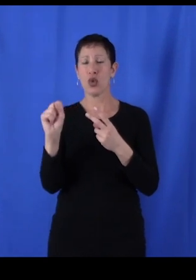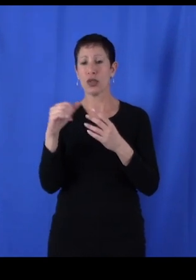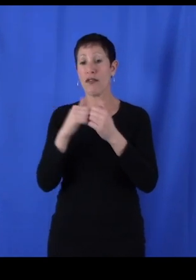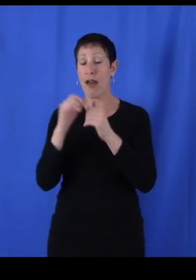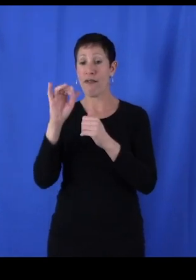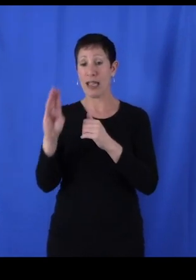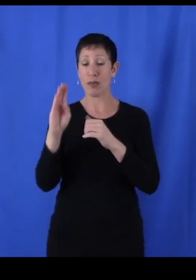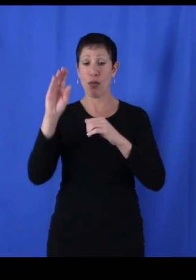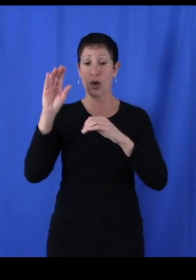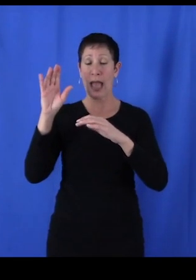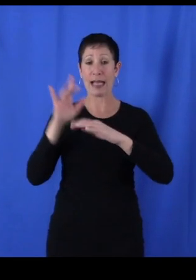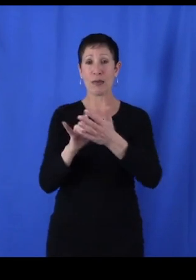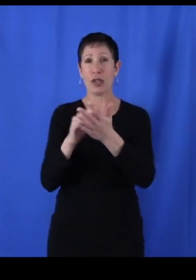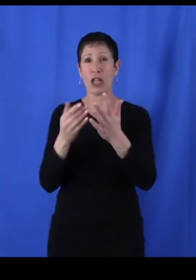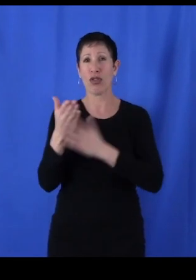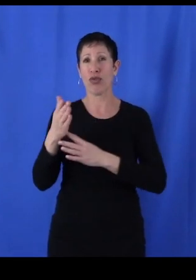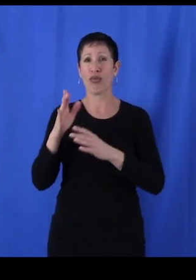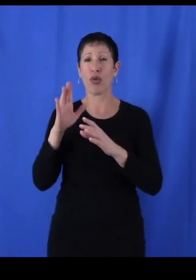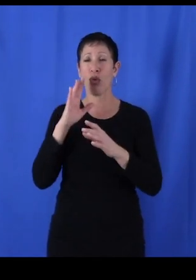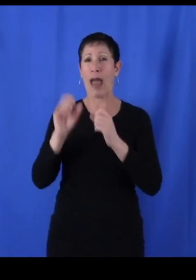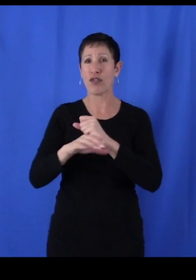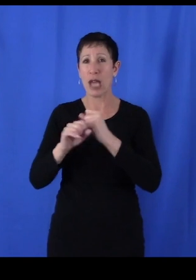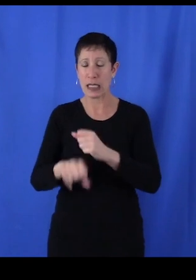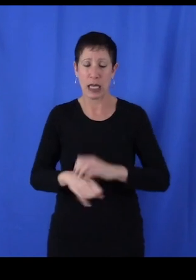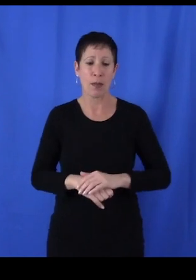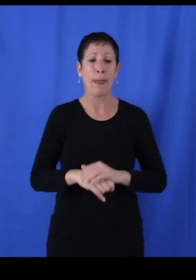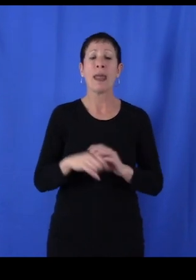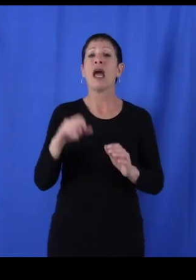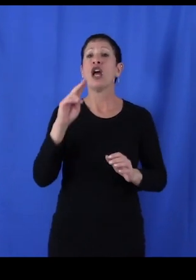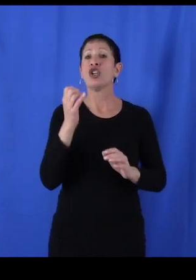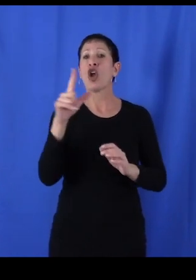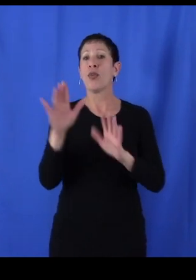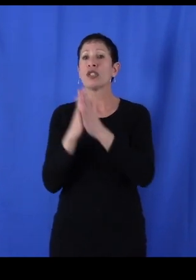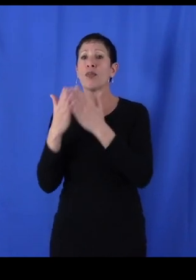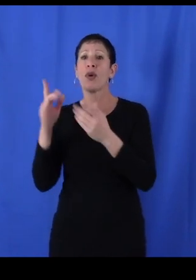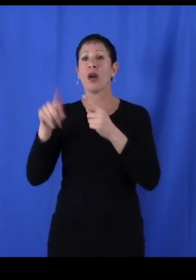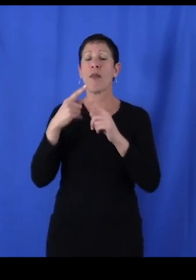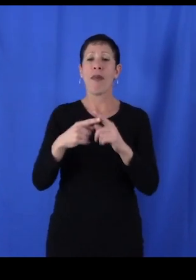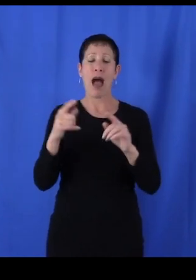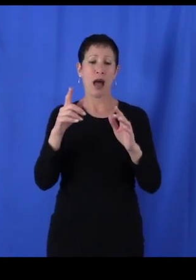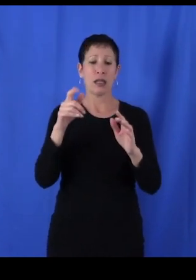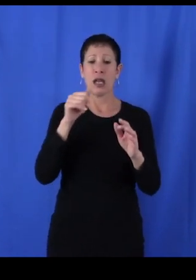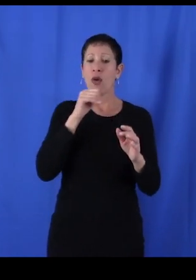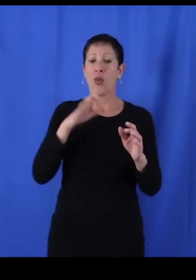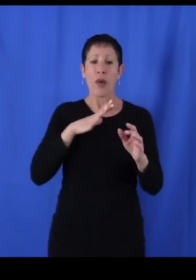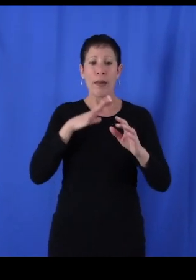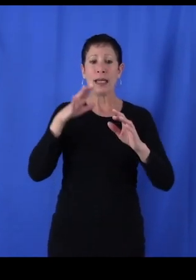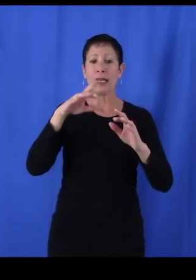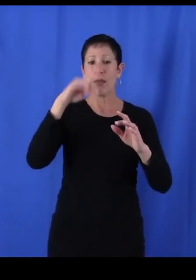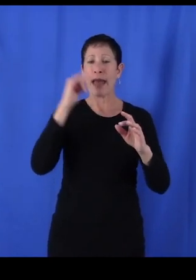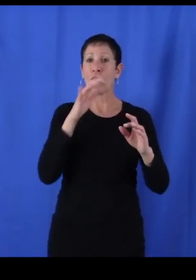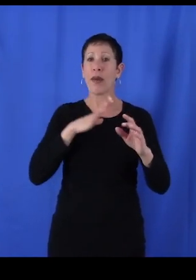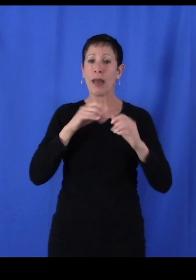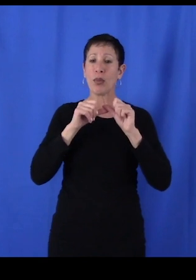Sophia Noble's book on how searches on black women perpetuate porn and racism, and revelations that the software used